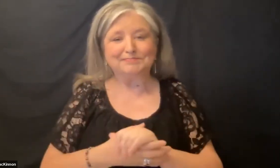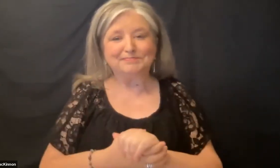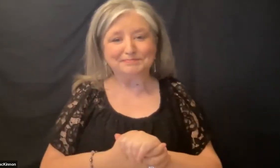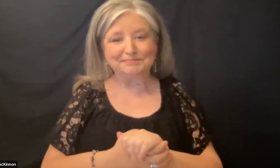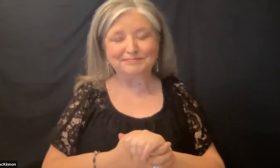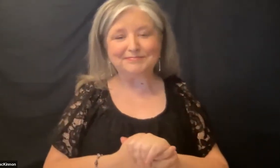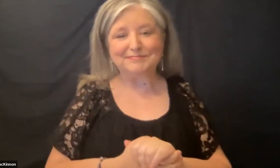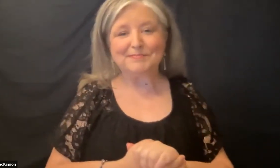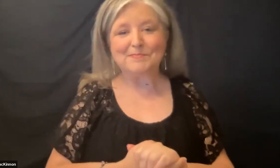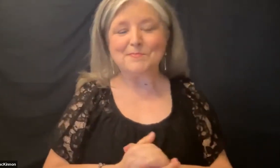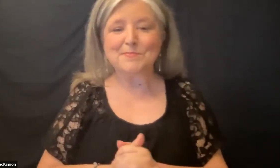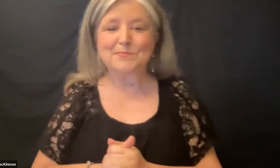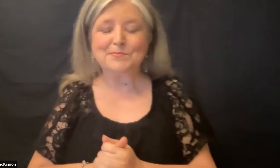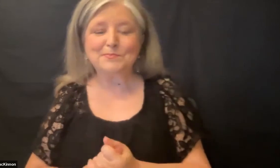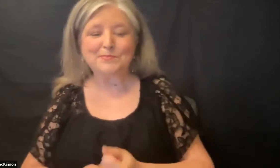is Waiting for the Light to Shine.